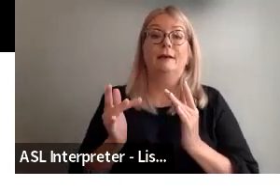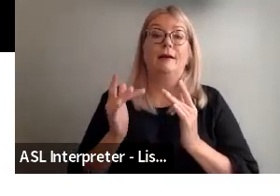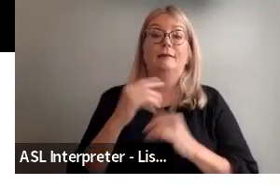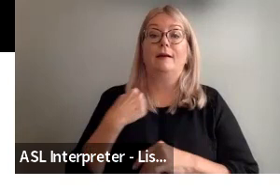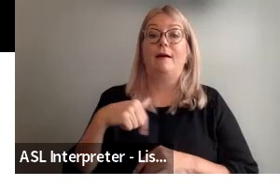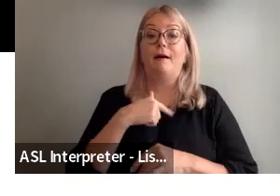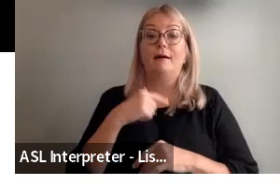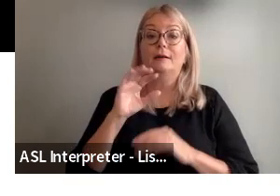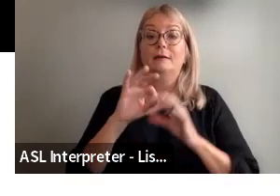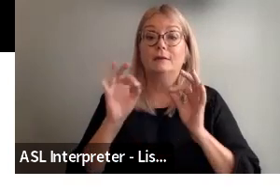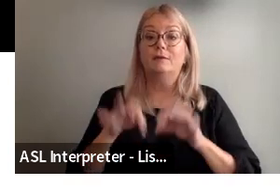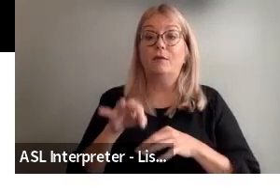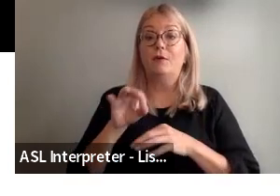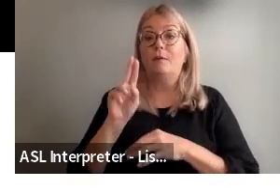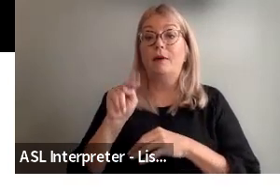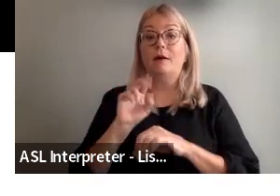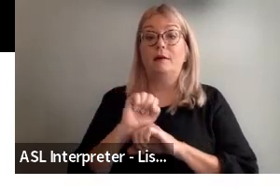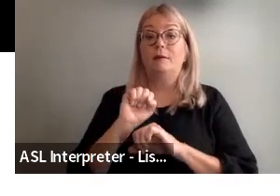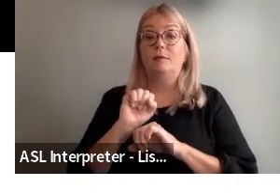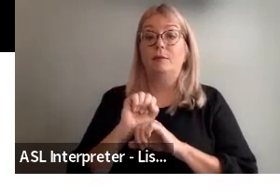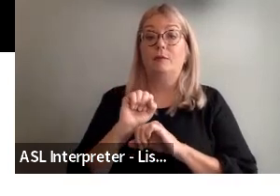unemployment.oregon.gov or call